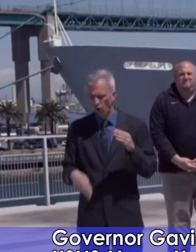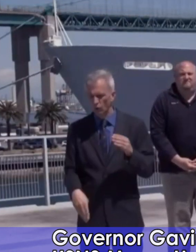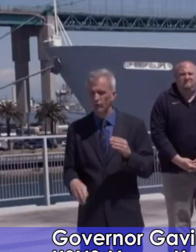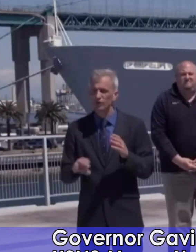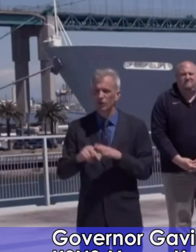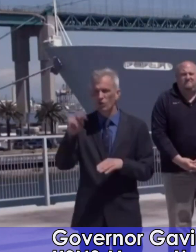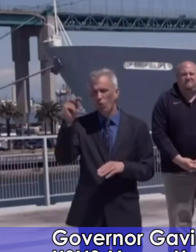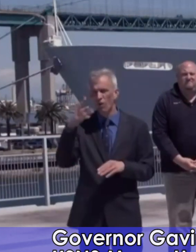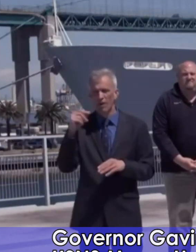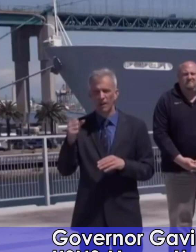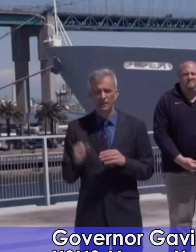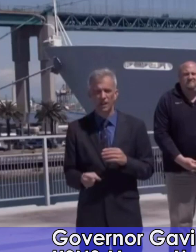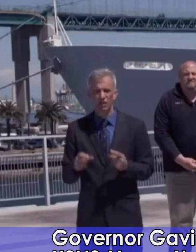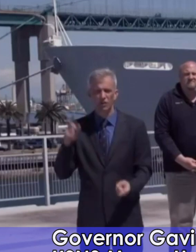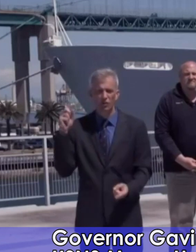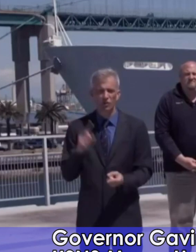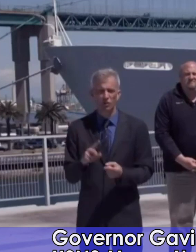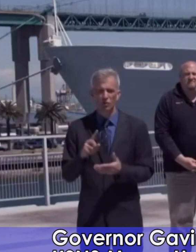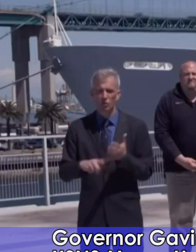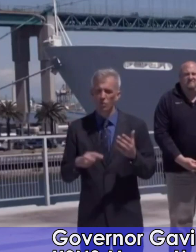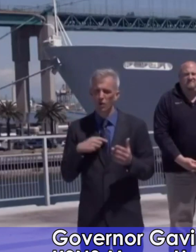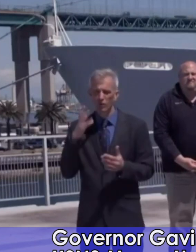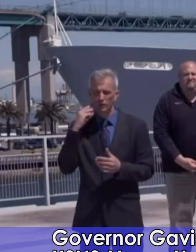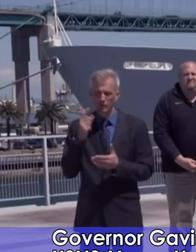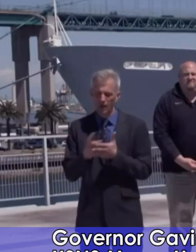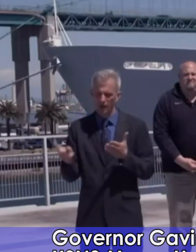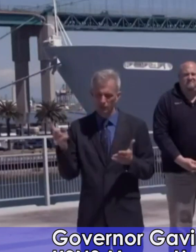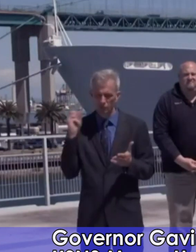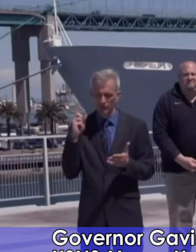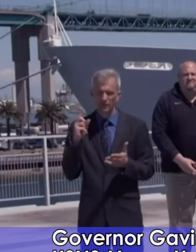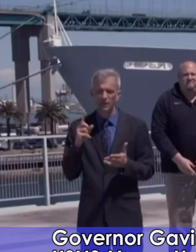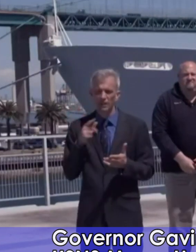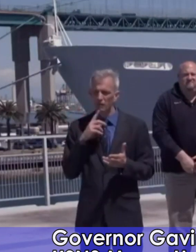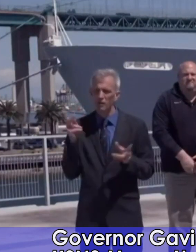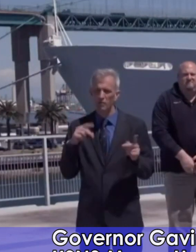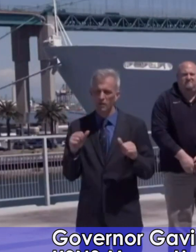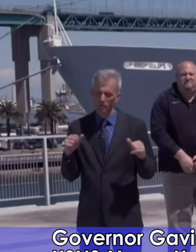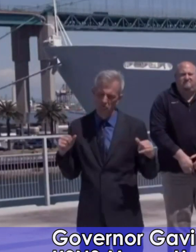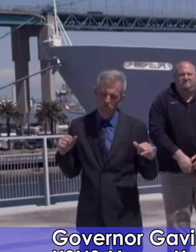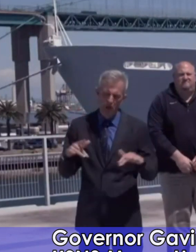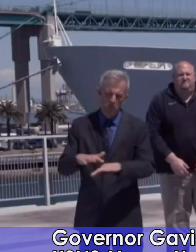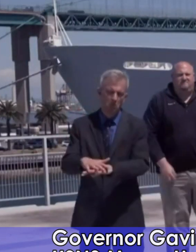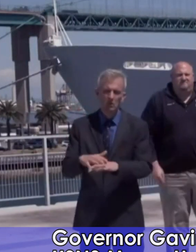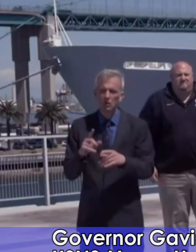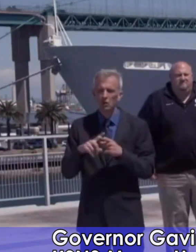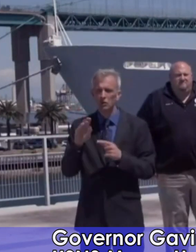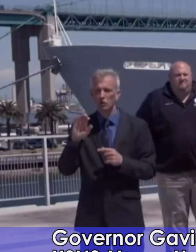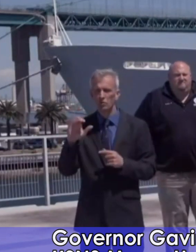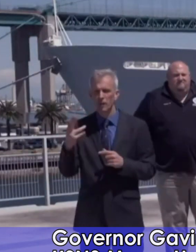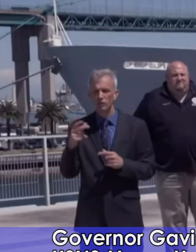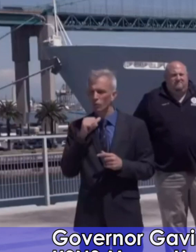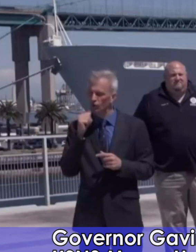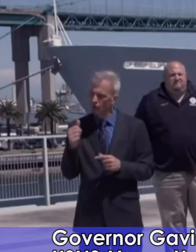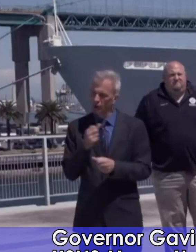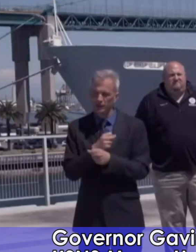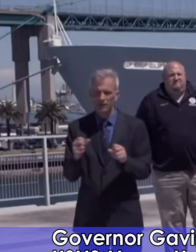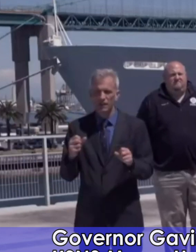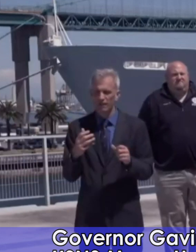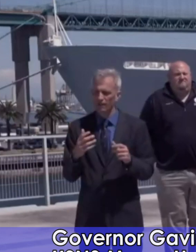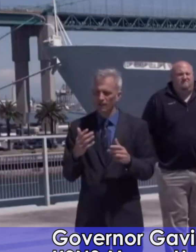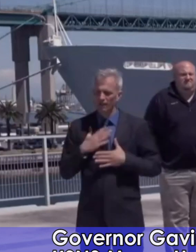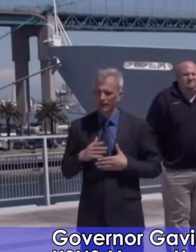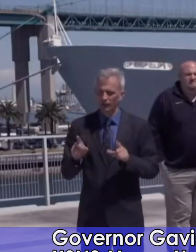order to reduce what we experienced last year in terms of the surge of individuals that were not practicing safe physical